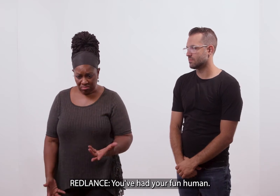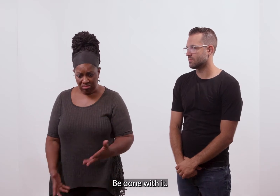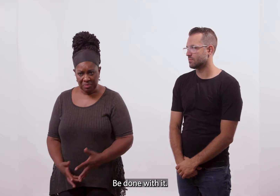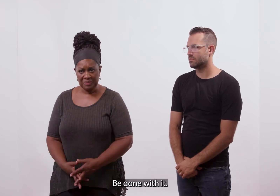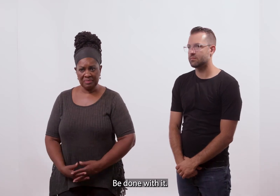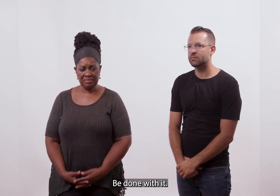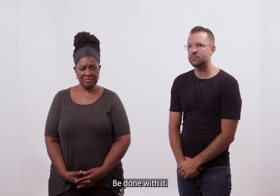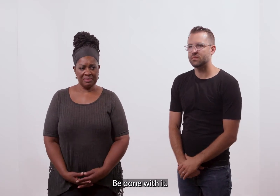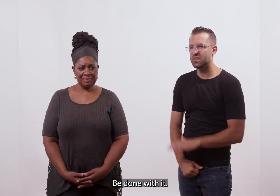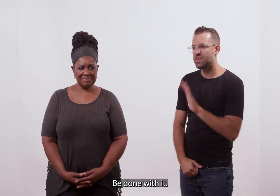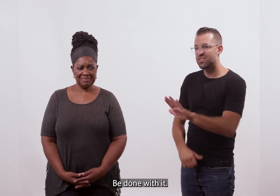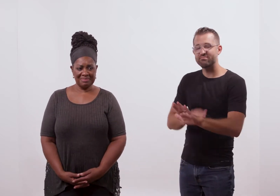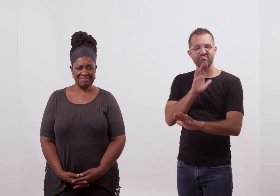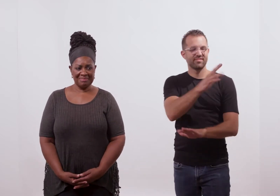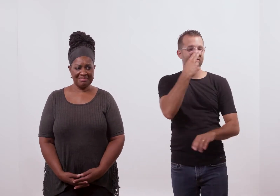Be done with it.